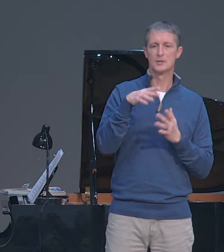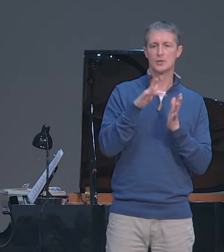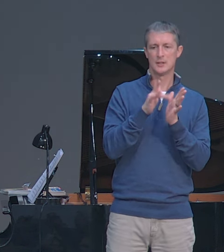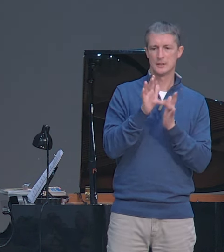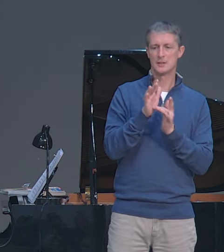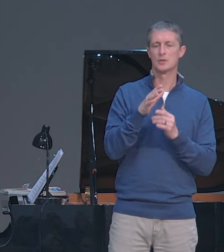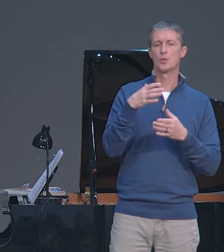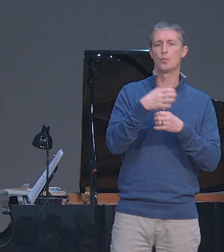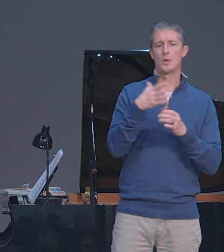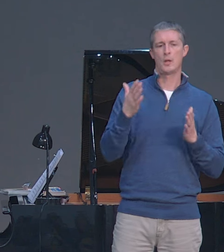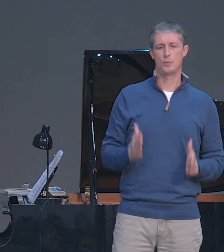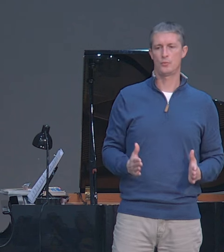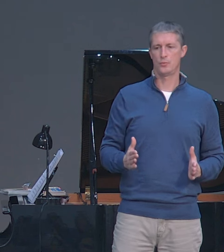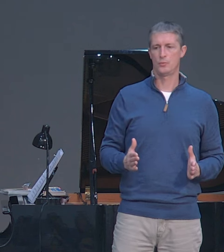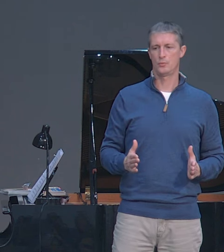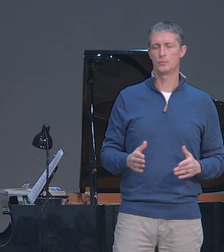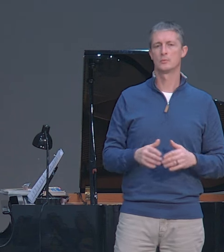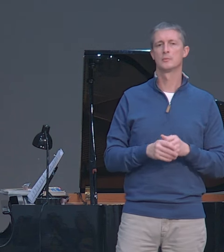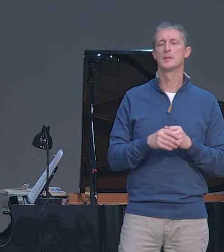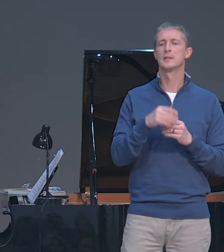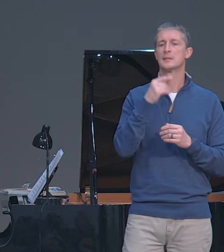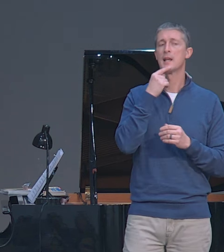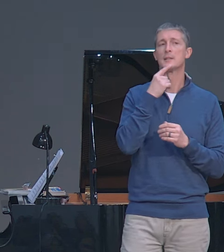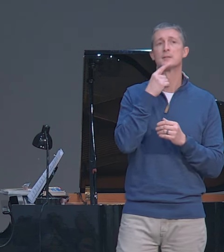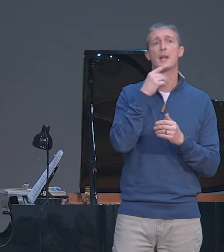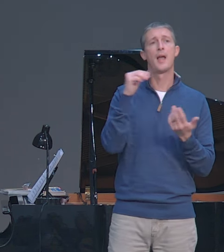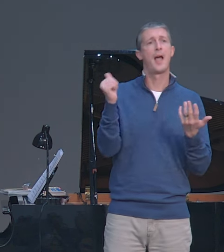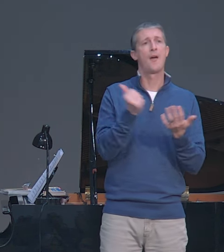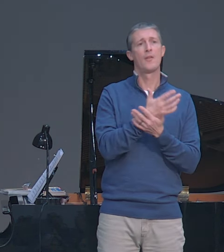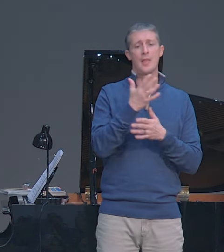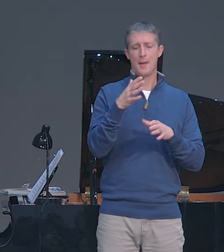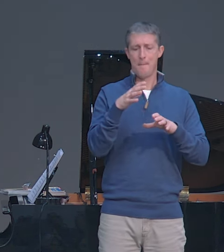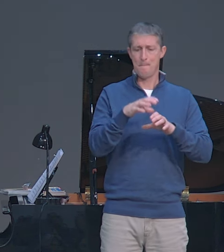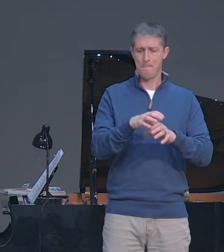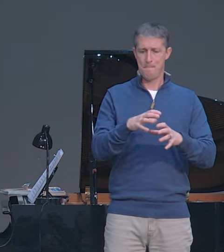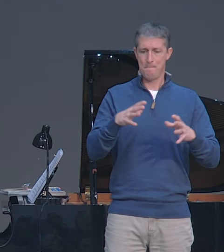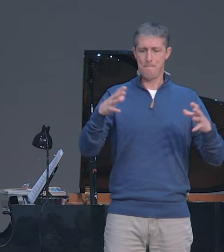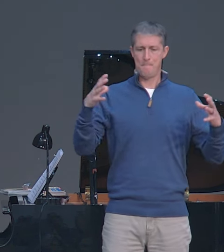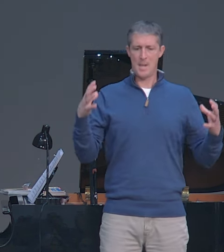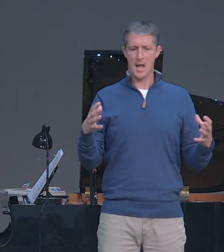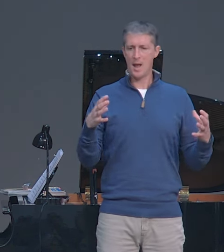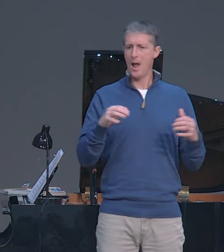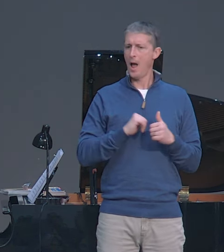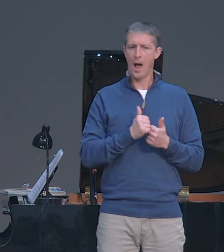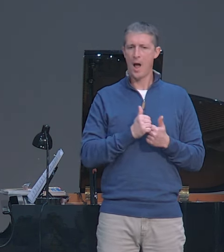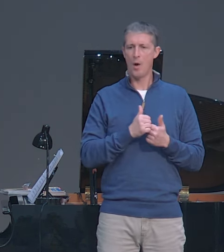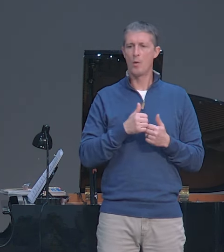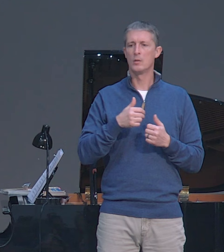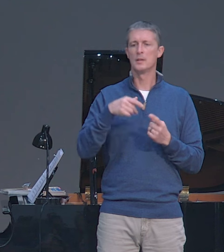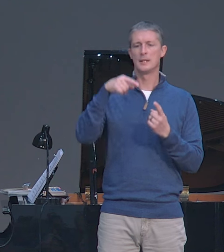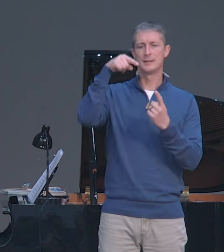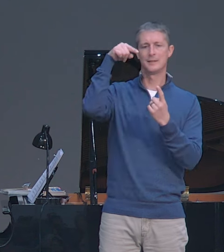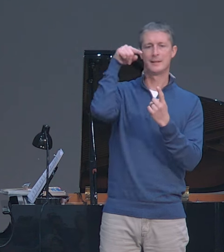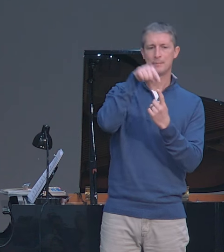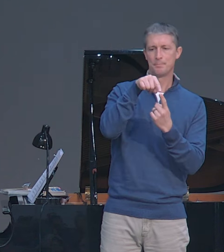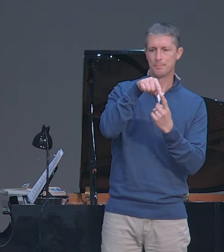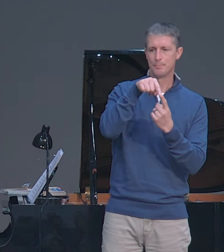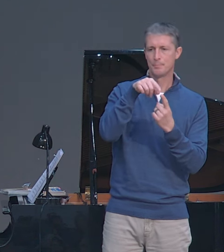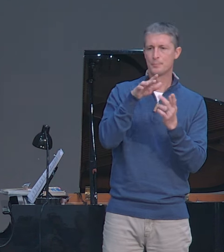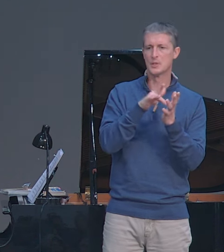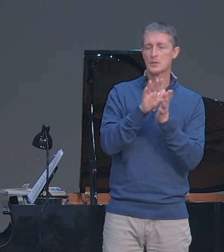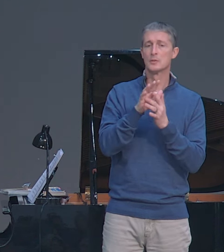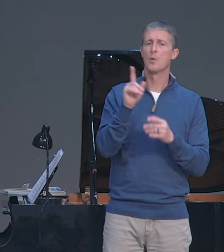by him all things were created. Created where? Well, in heaven and on